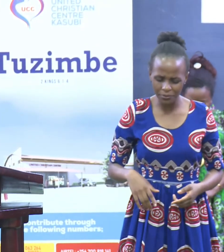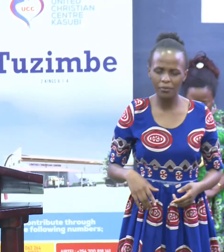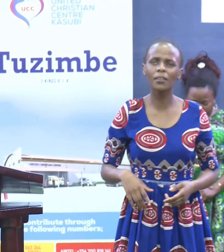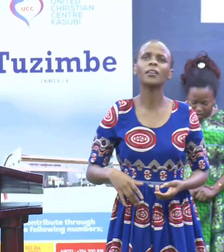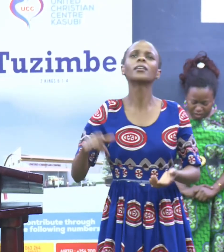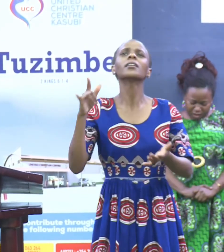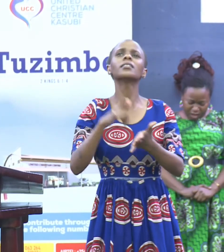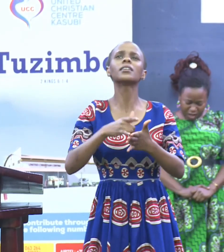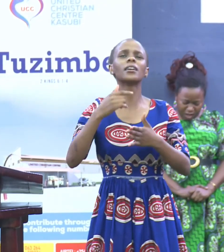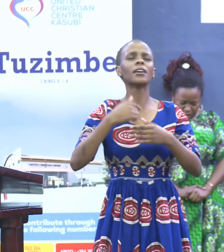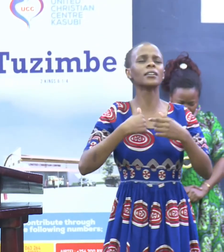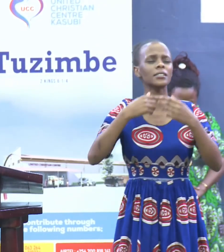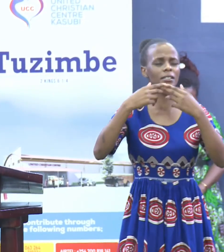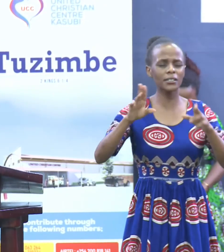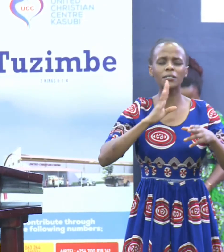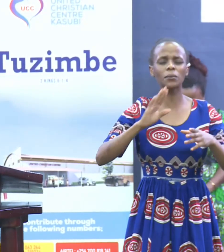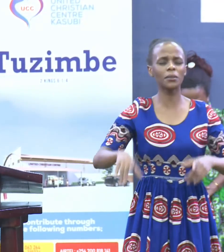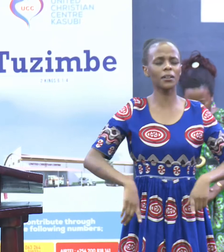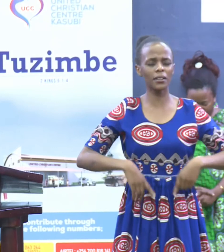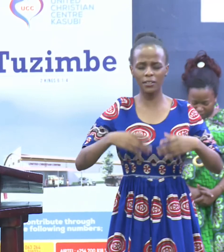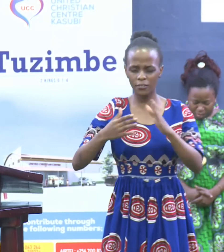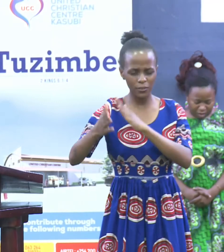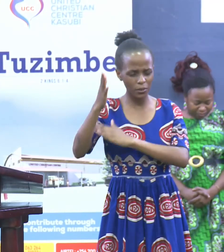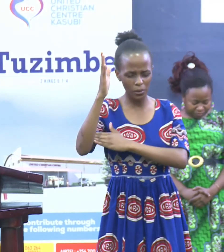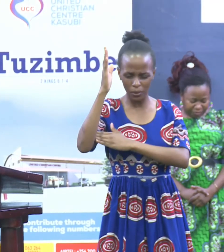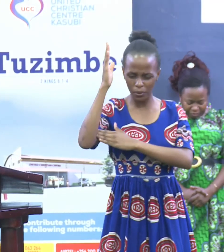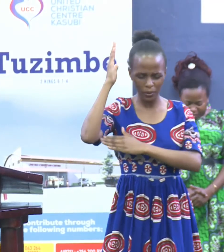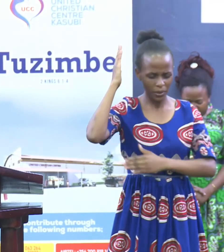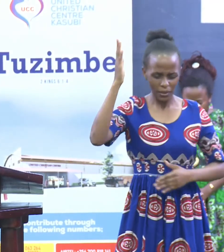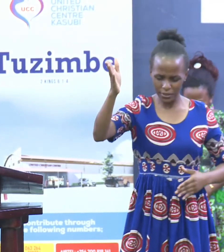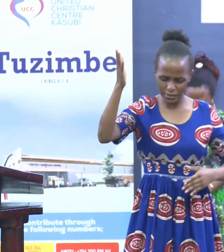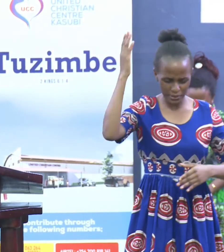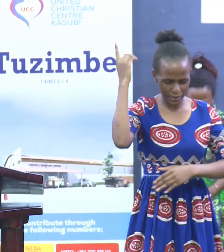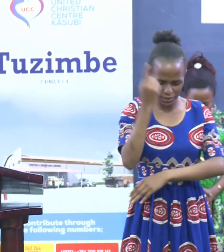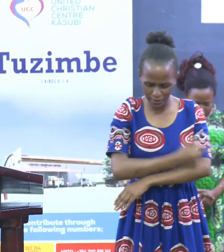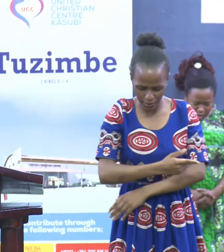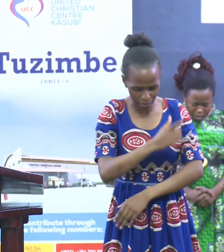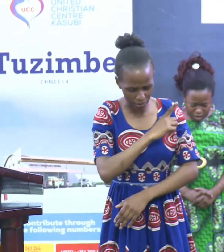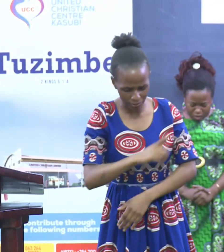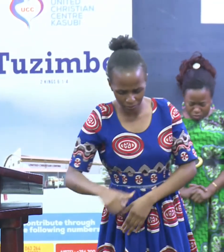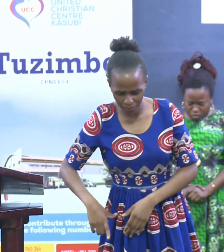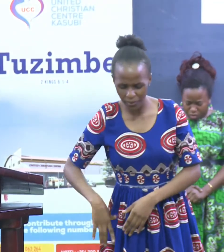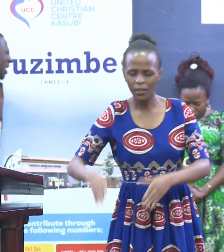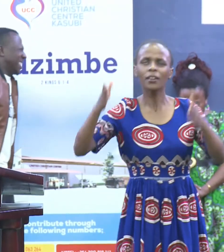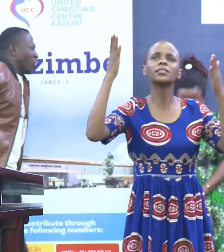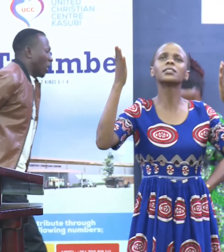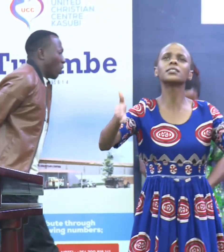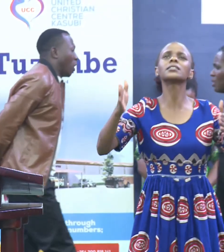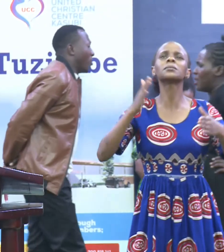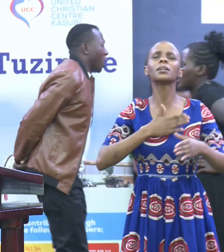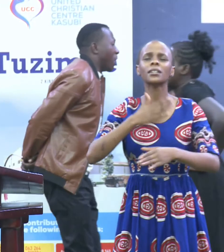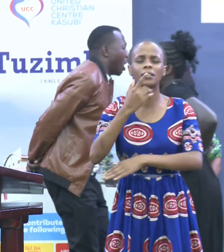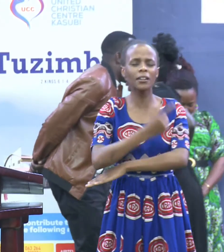that I began to be alive. This is the day. This is my